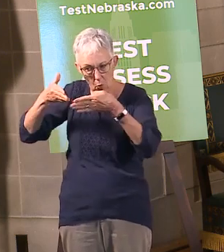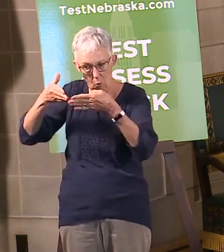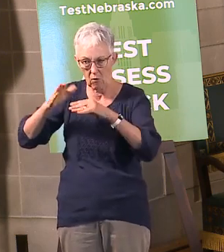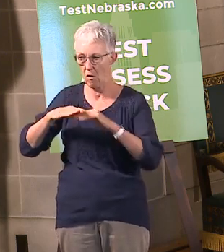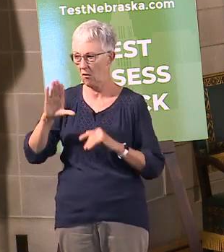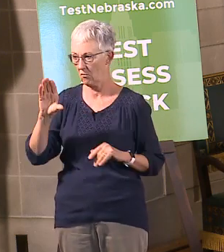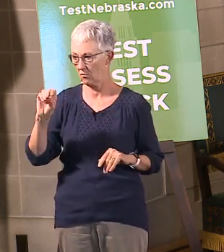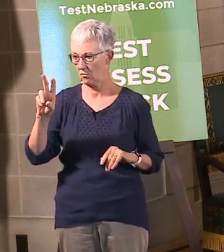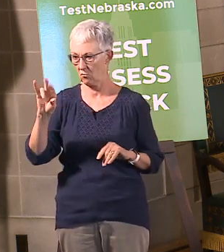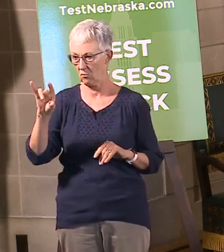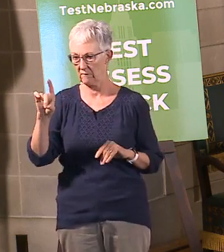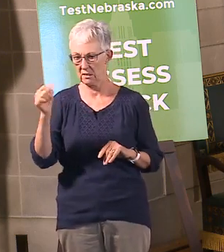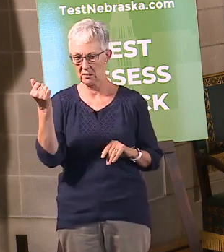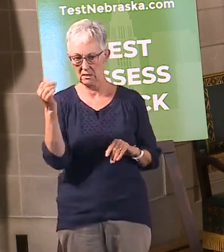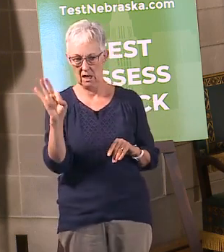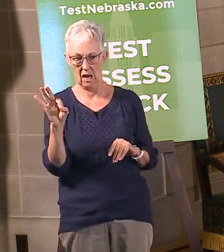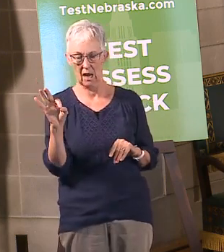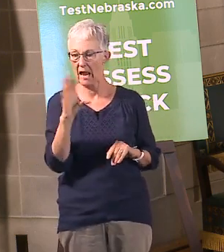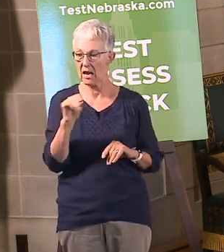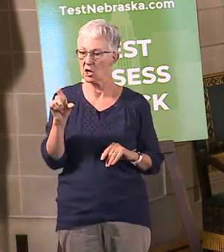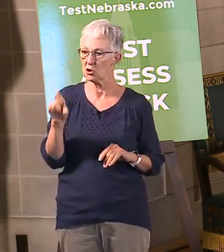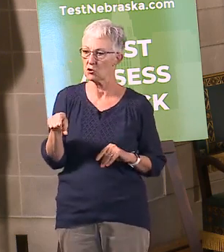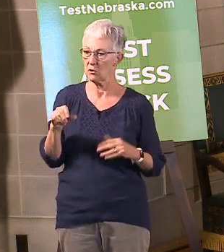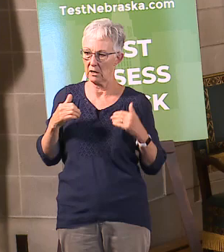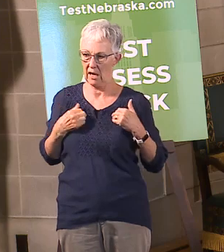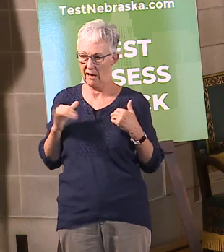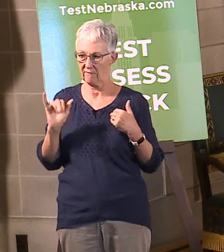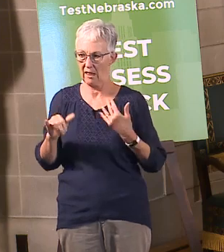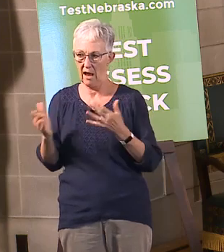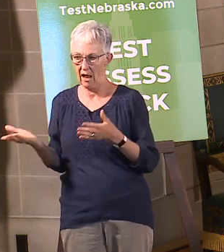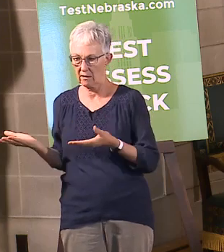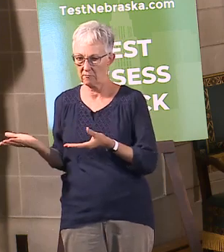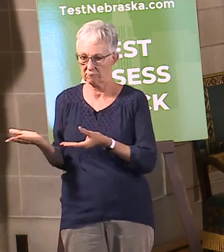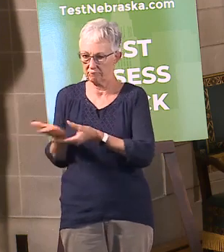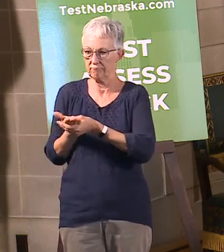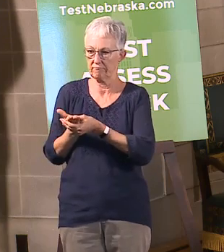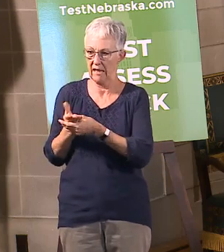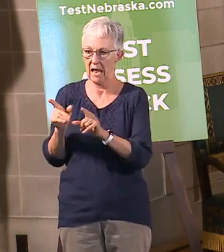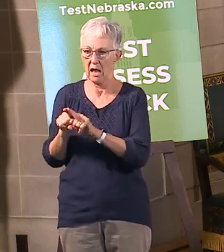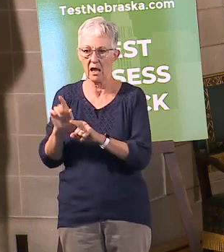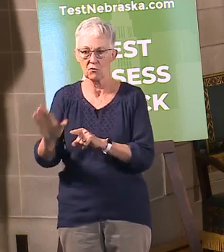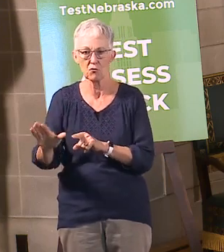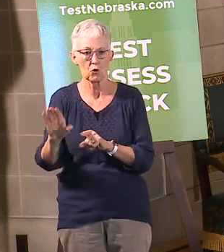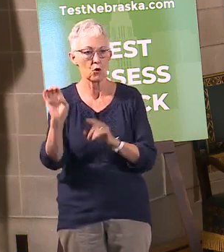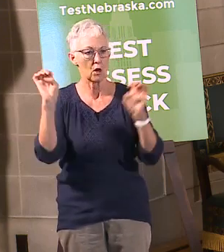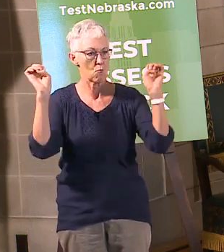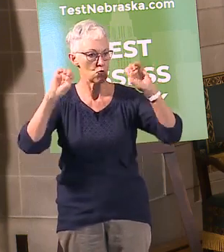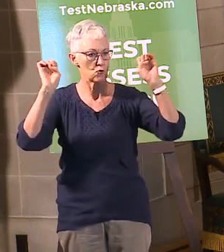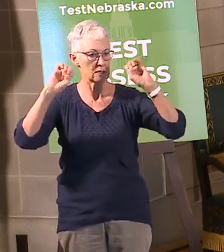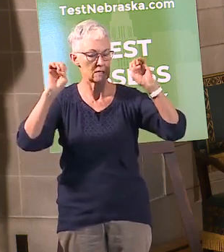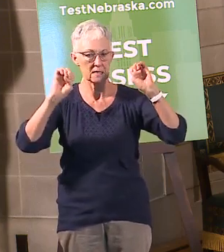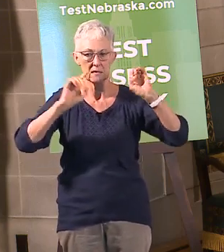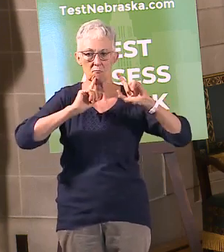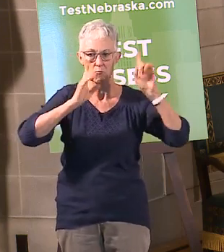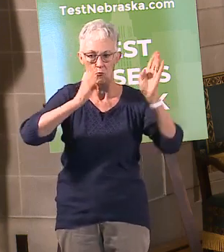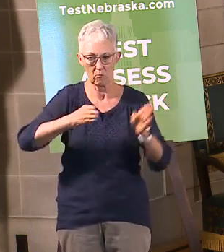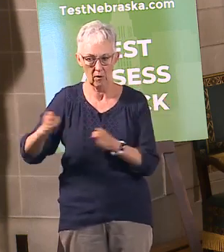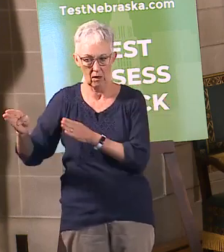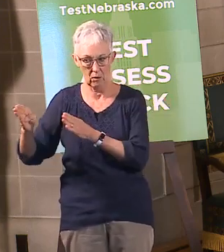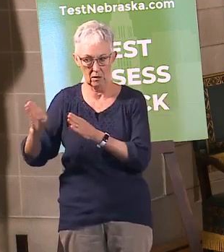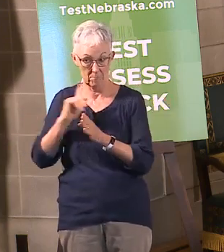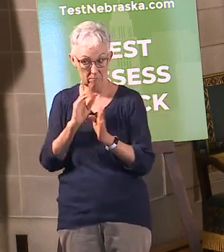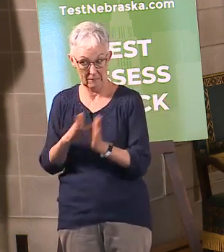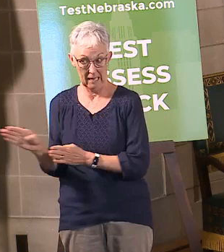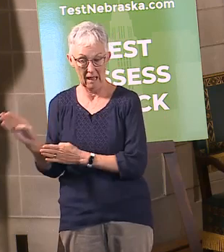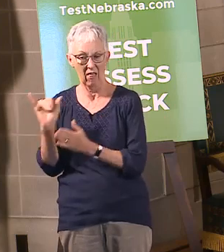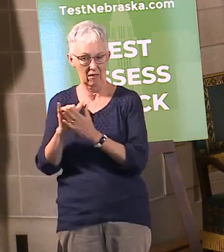part of the facility's emergency preparedness plan that is required by state and federal regulations. Or